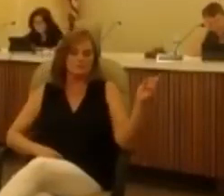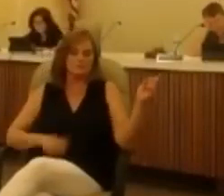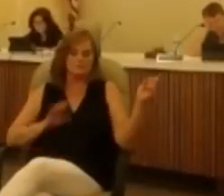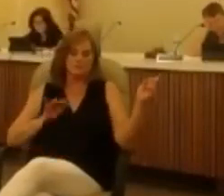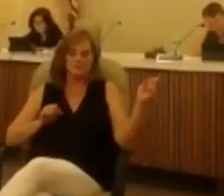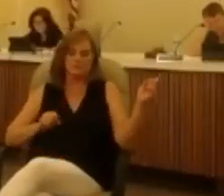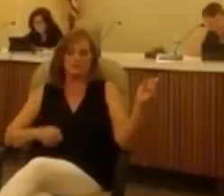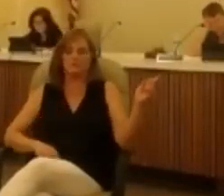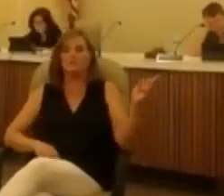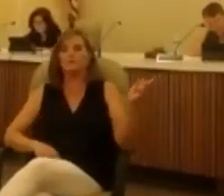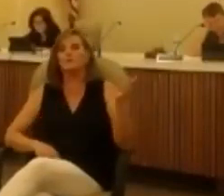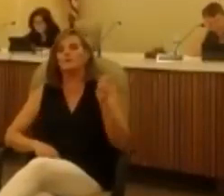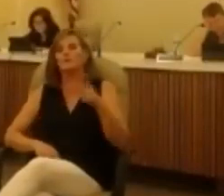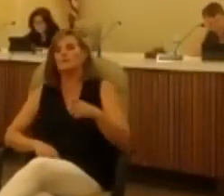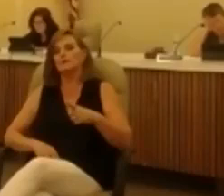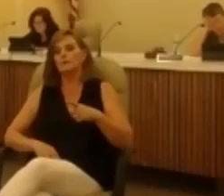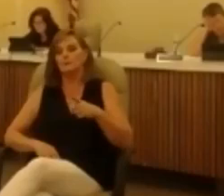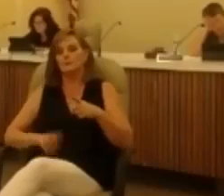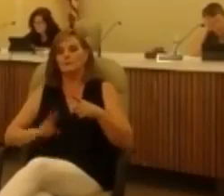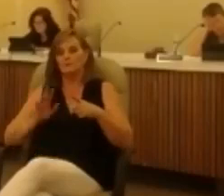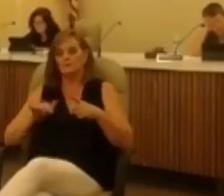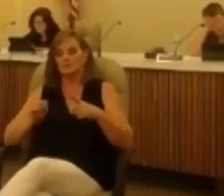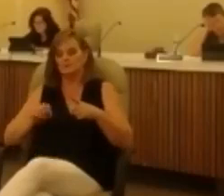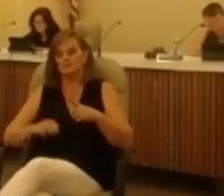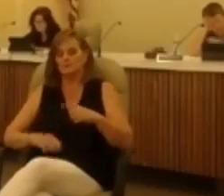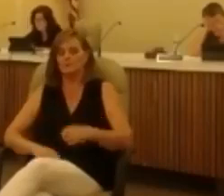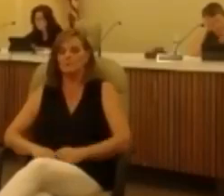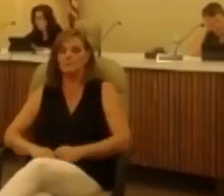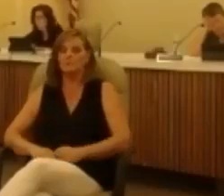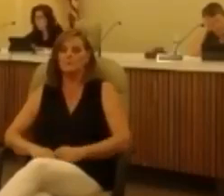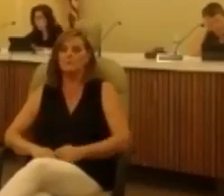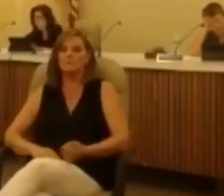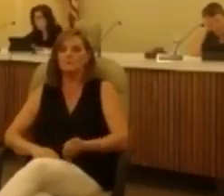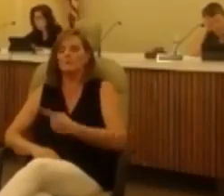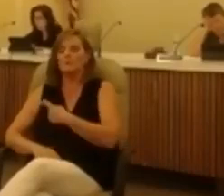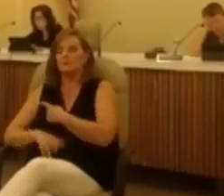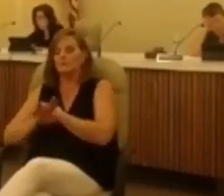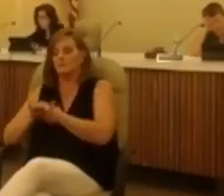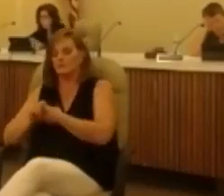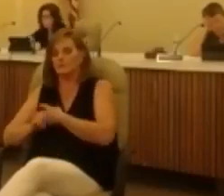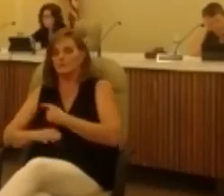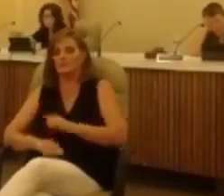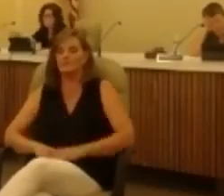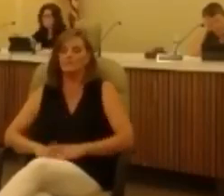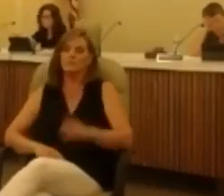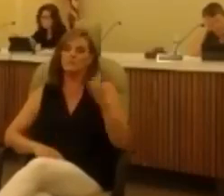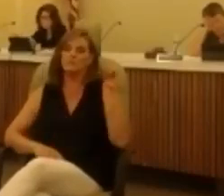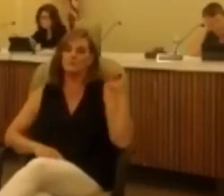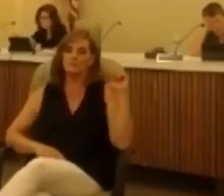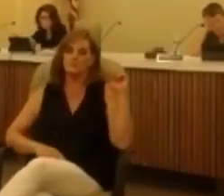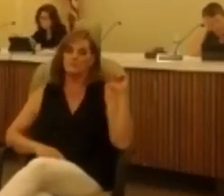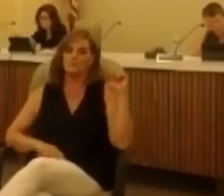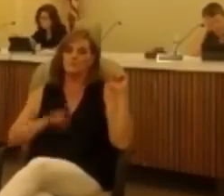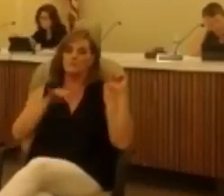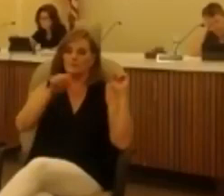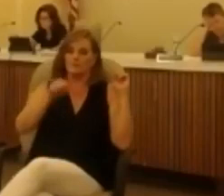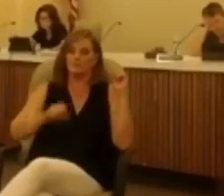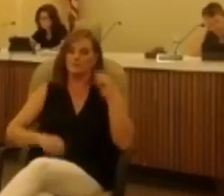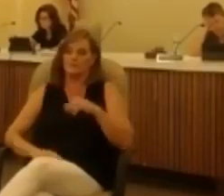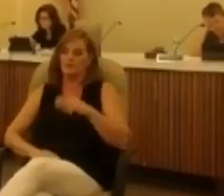Aye. Councilmember Safranek, Aye. Councilmember Bolzner, Aye. Supervisor Schultz.